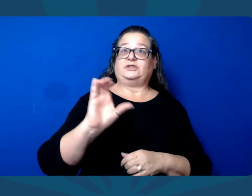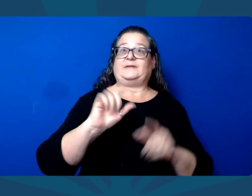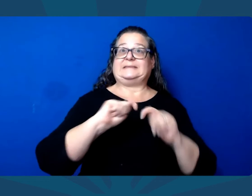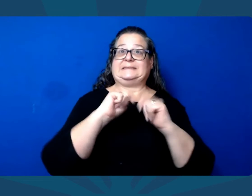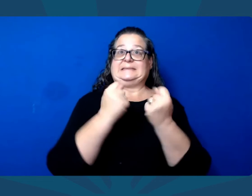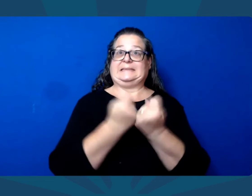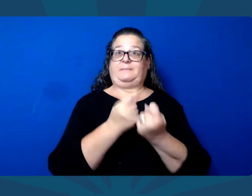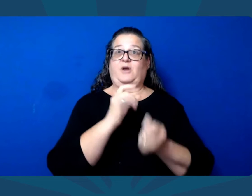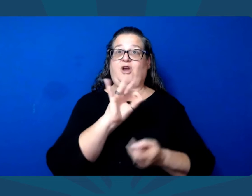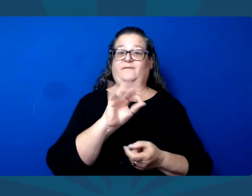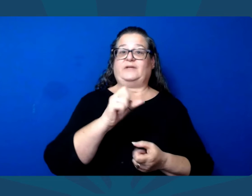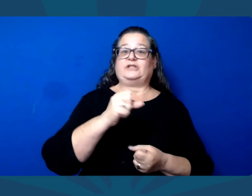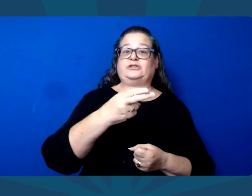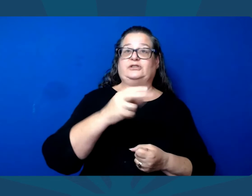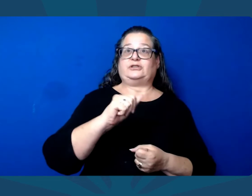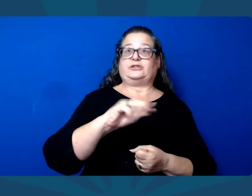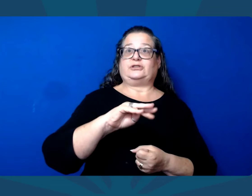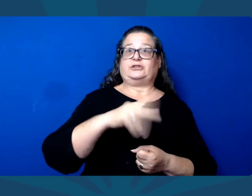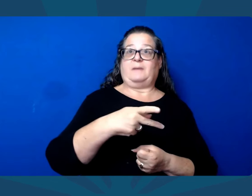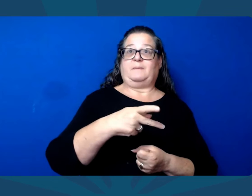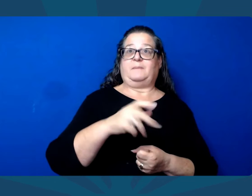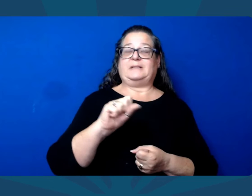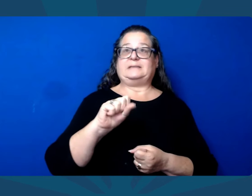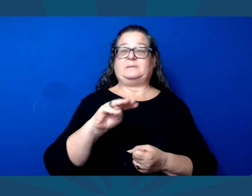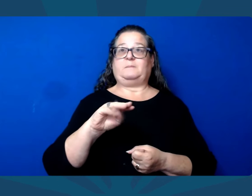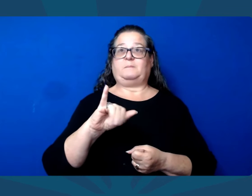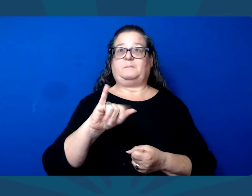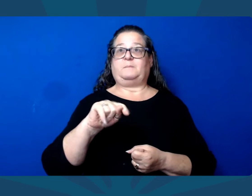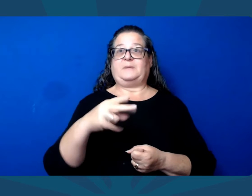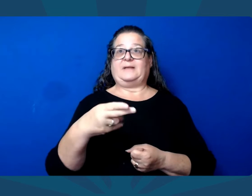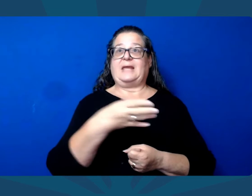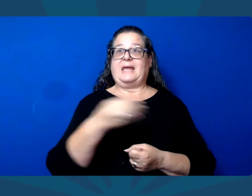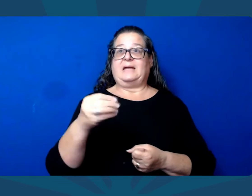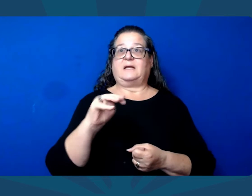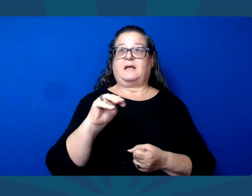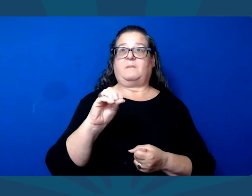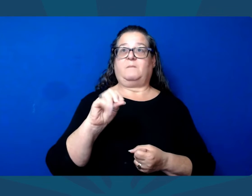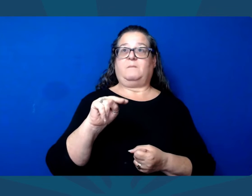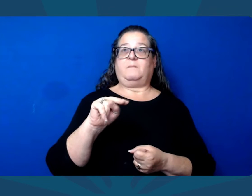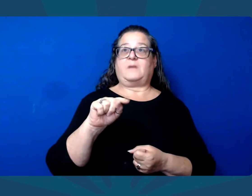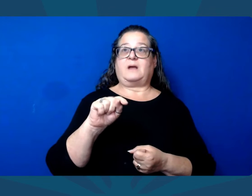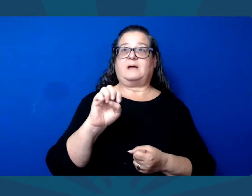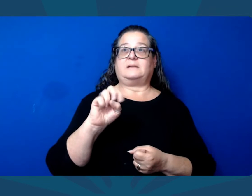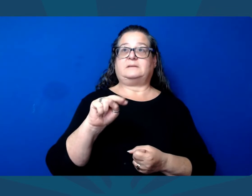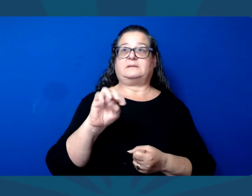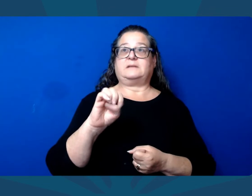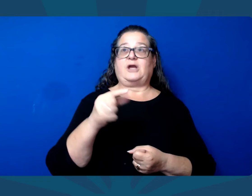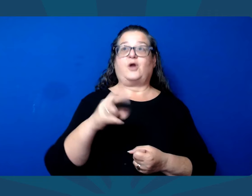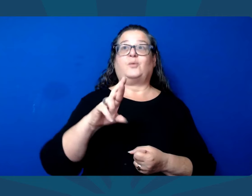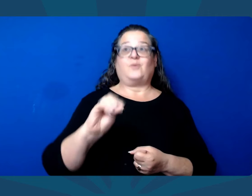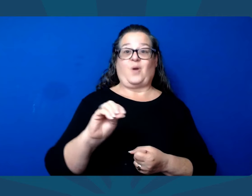Part of your proven conservative team of Shamp, Smith, and